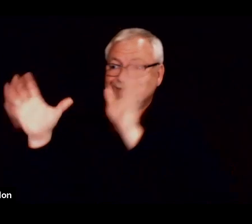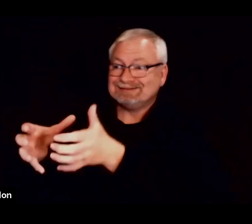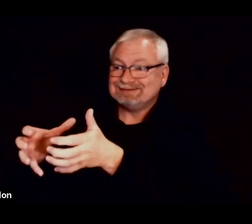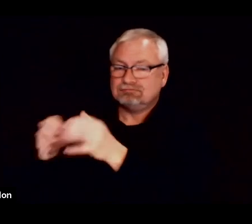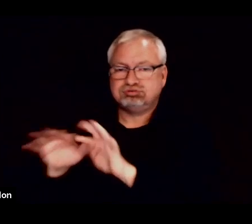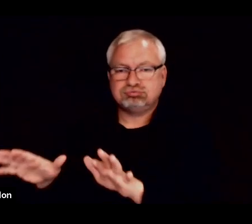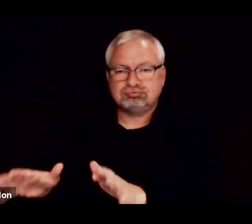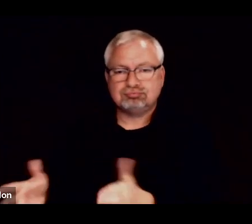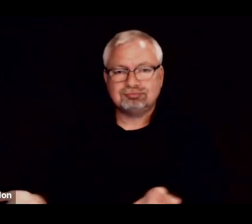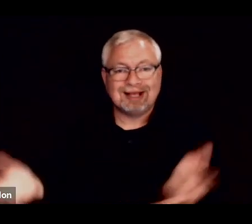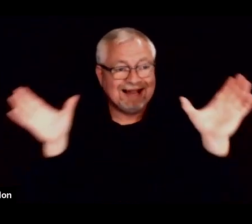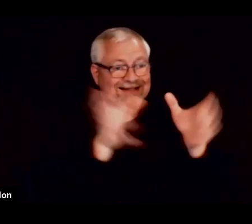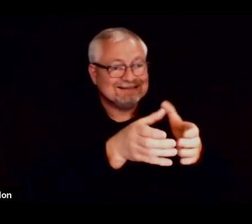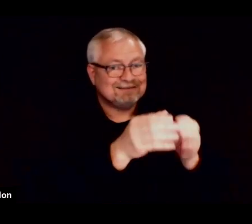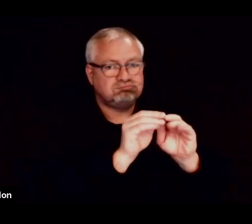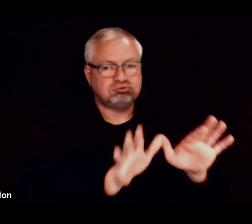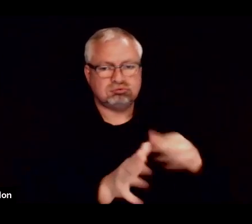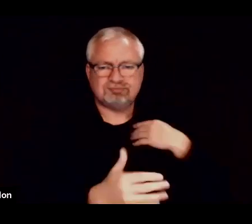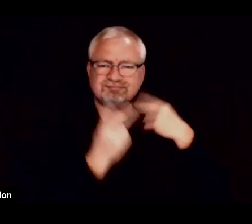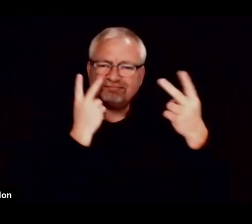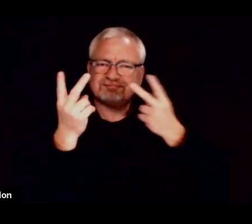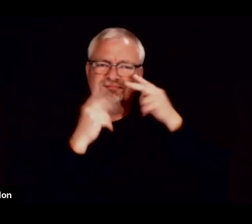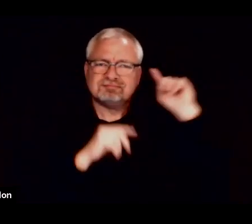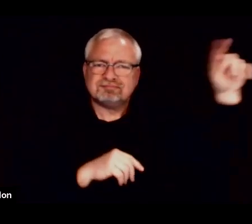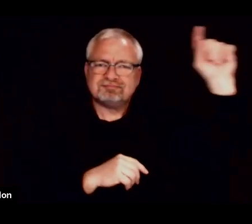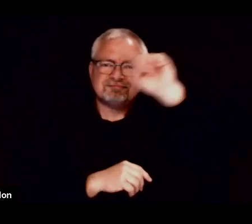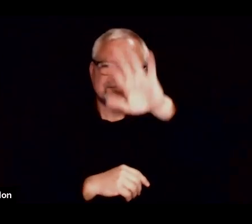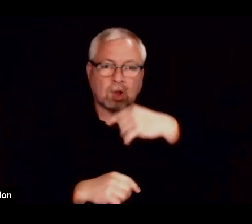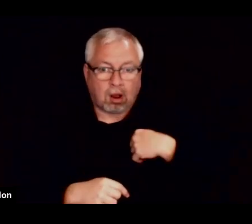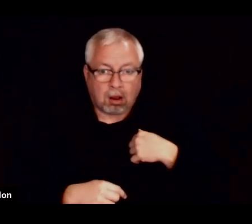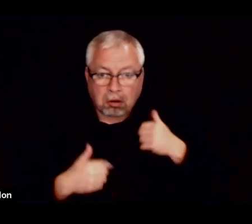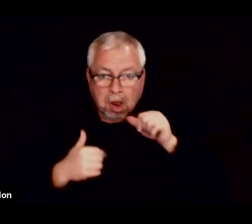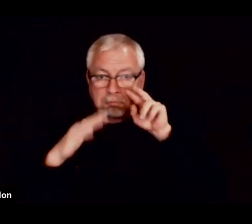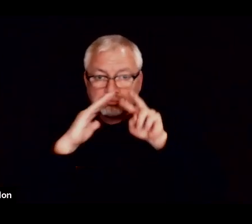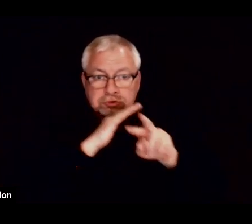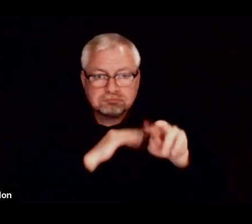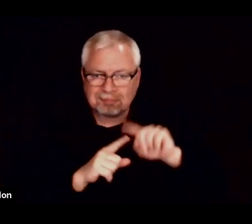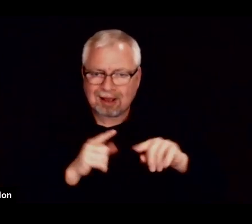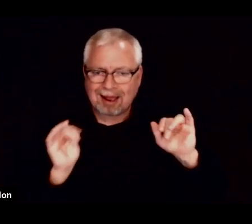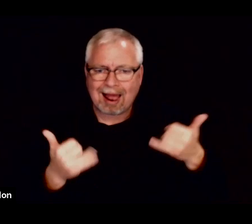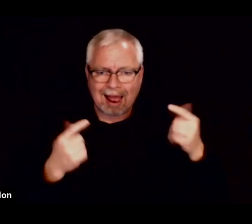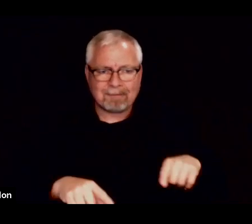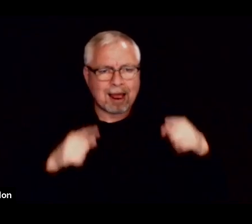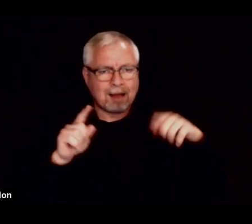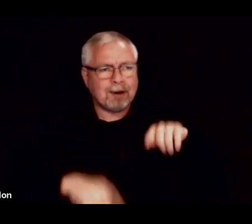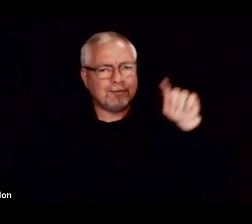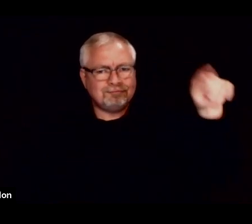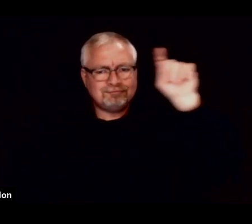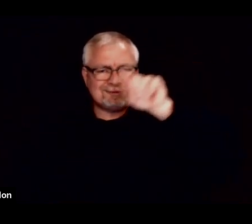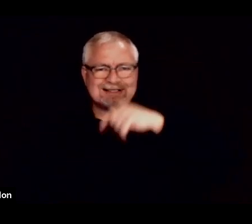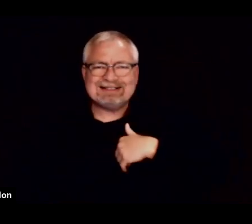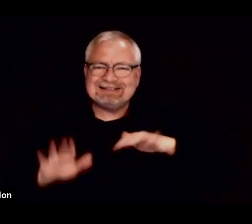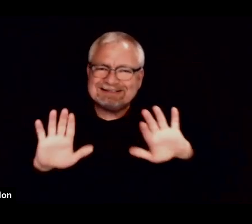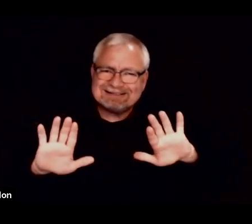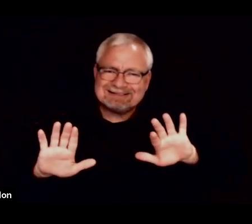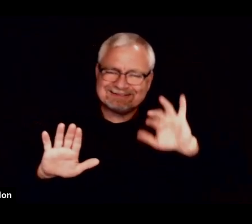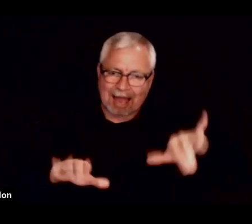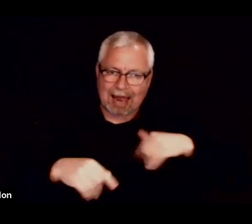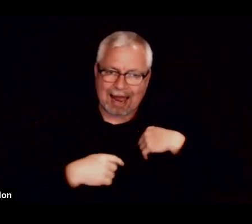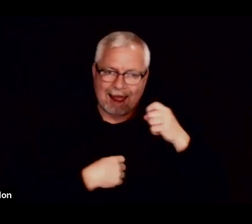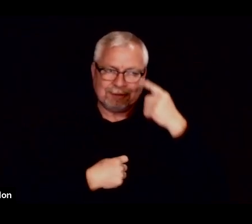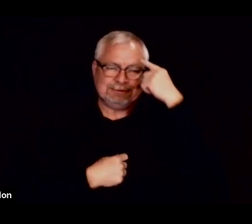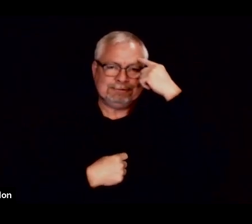have been predicted based on kind of the way we think about this day to day. People don't perceive the